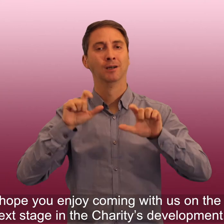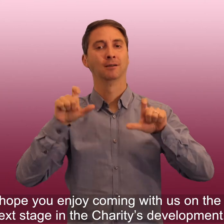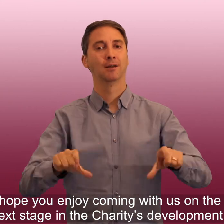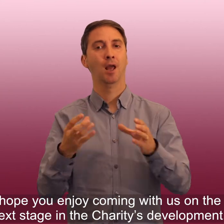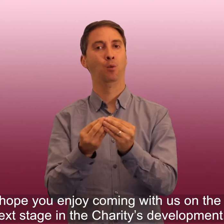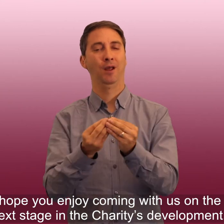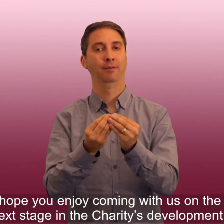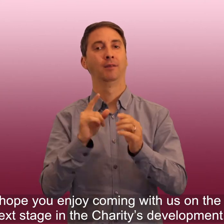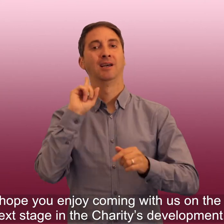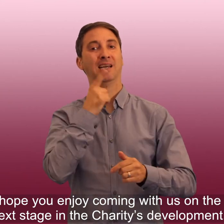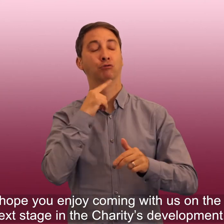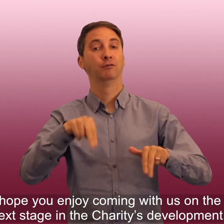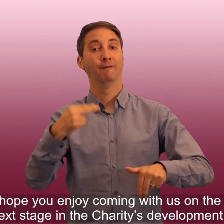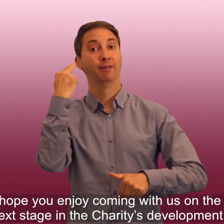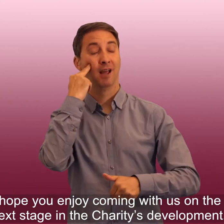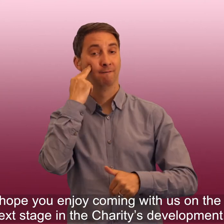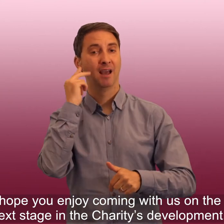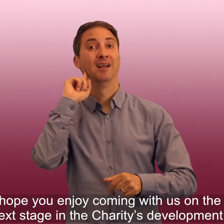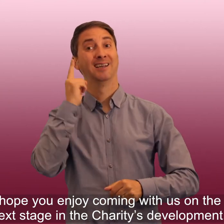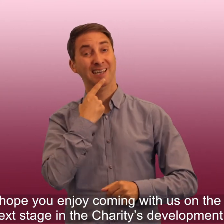coming with us on the next stage in the Charities Development.